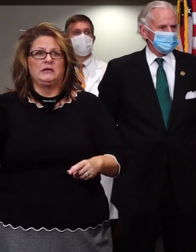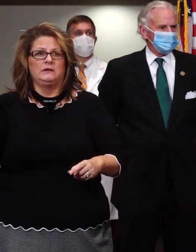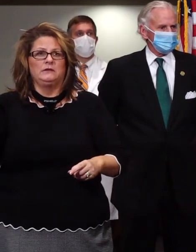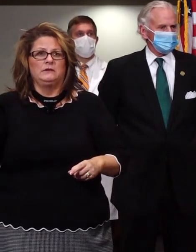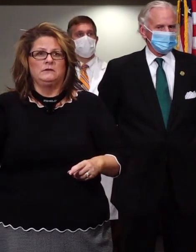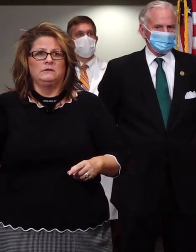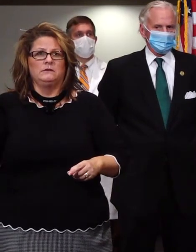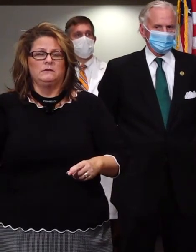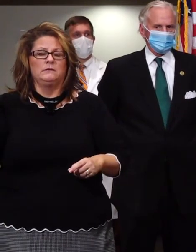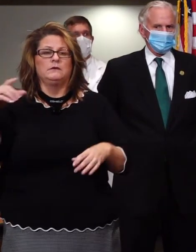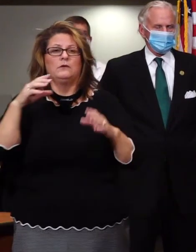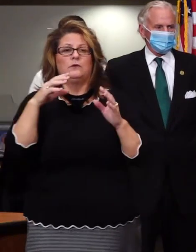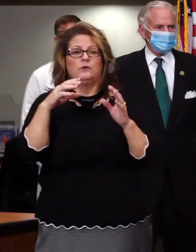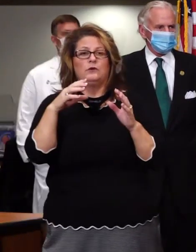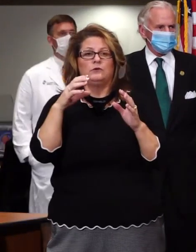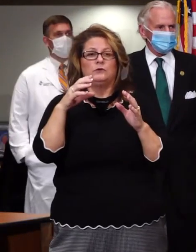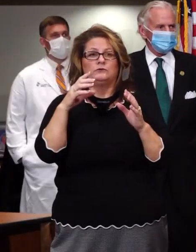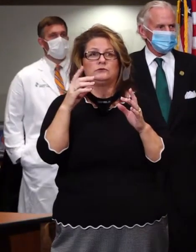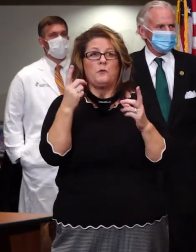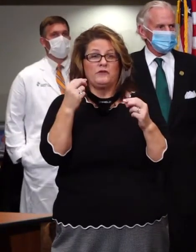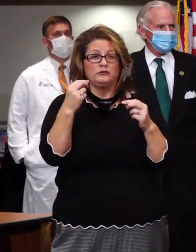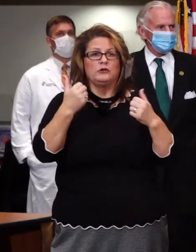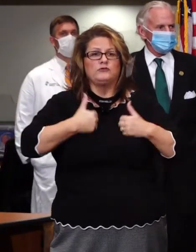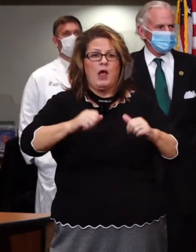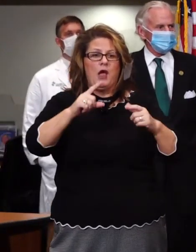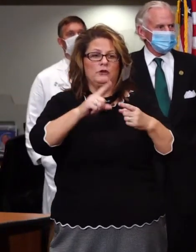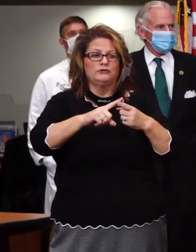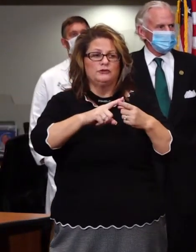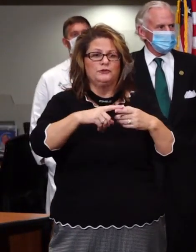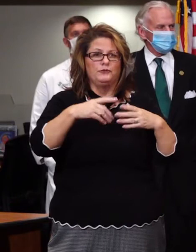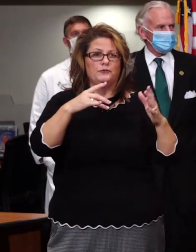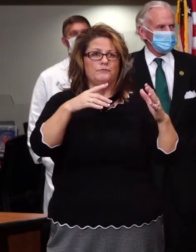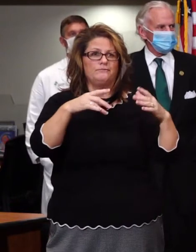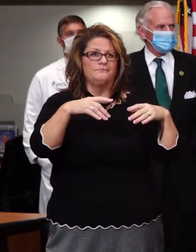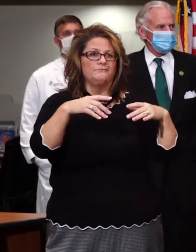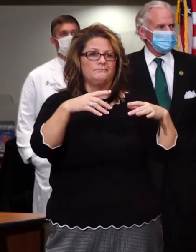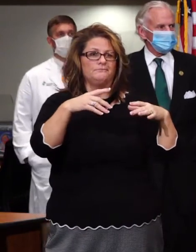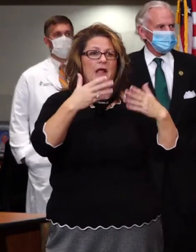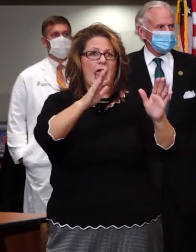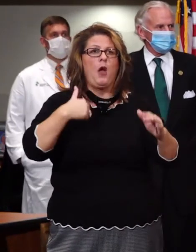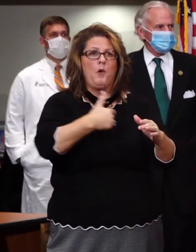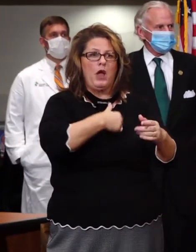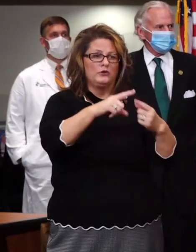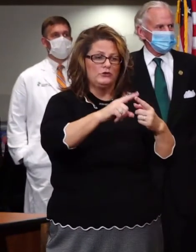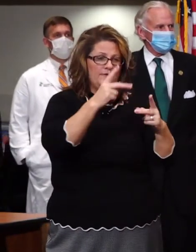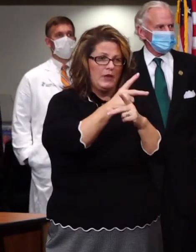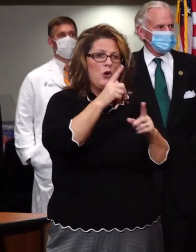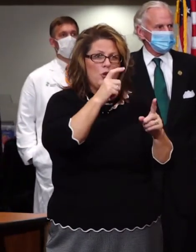at the state level. What they're going to do is allow us to identify the 200 to 300 individuals that could receive the first